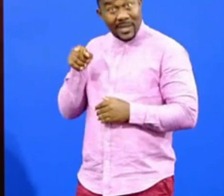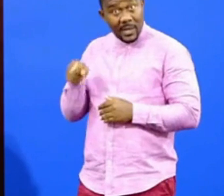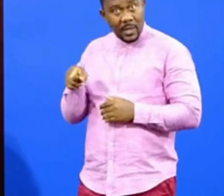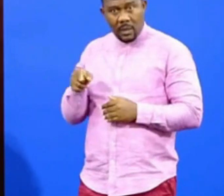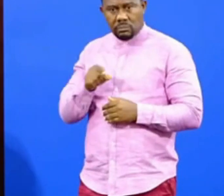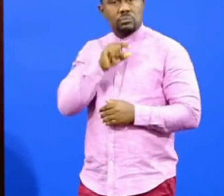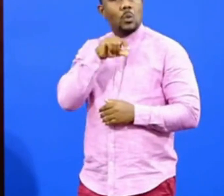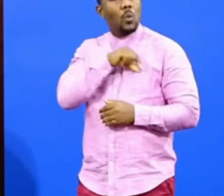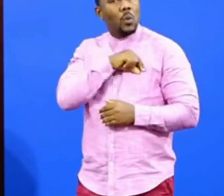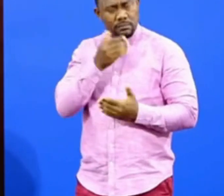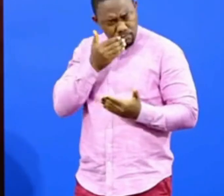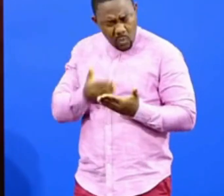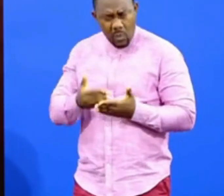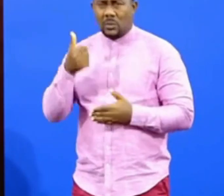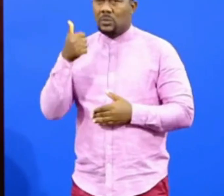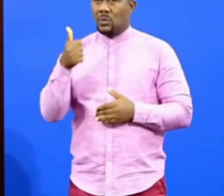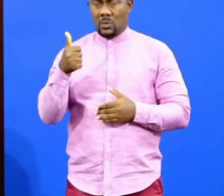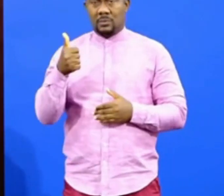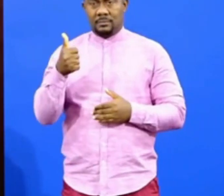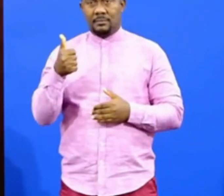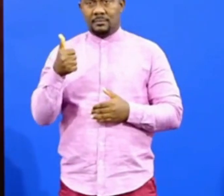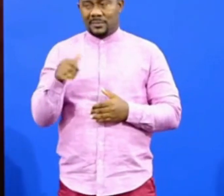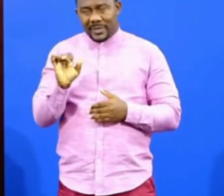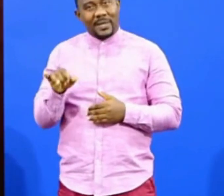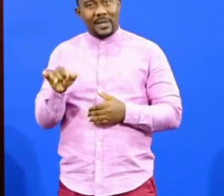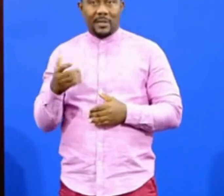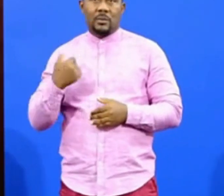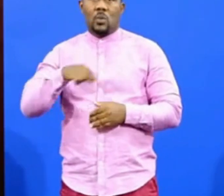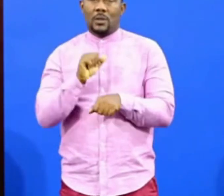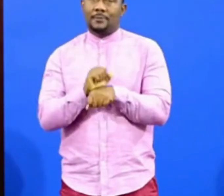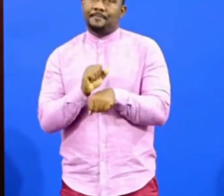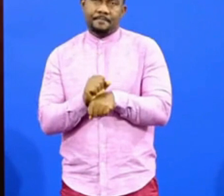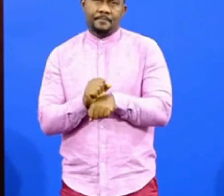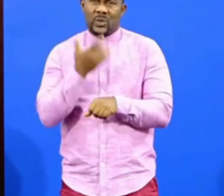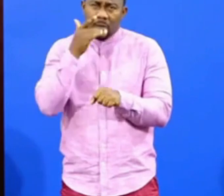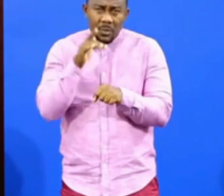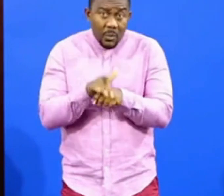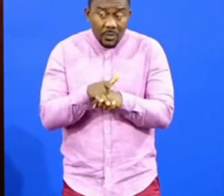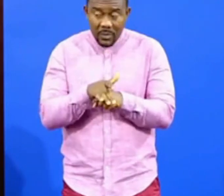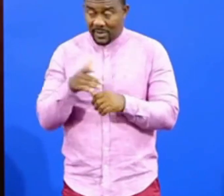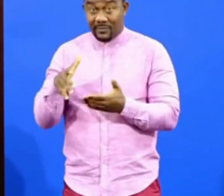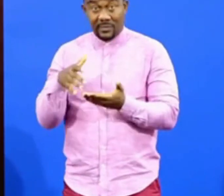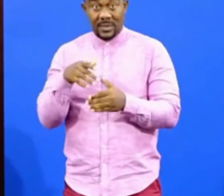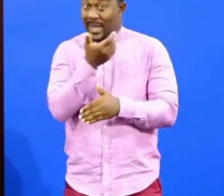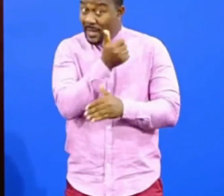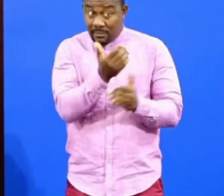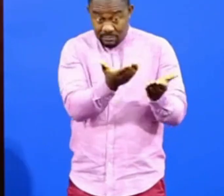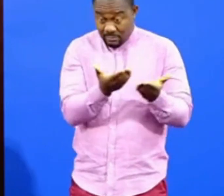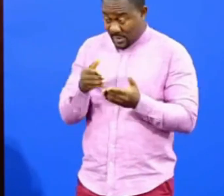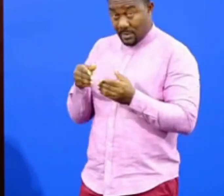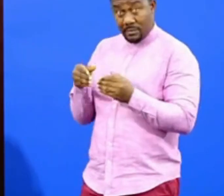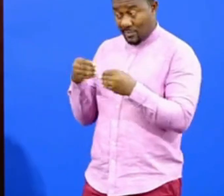they will receive the quantity that they've paid for. So this is really what we do. We guarantee payment to the sellers, and